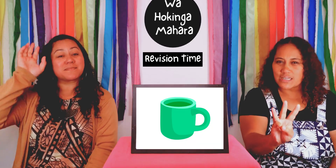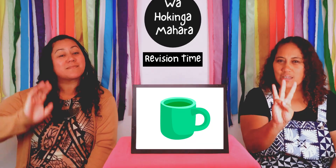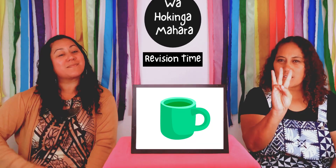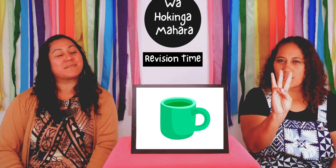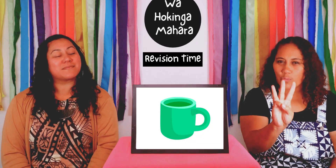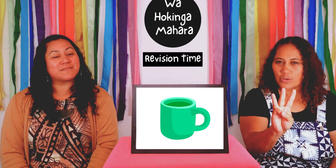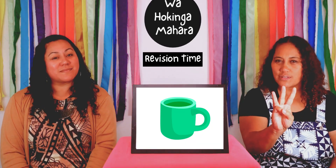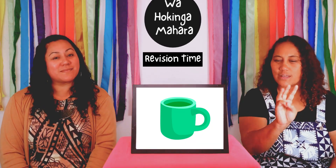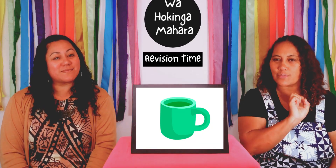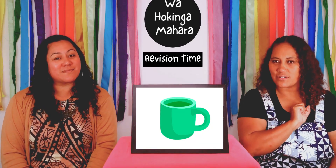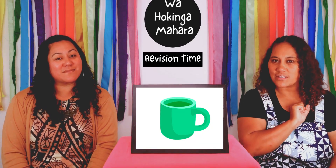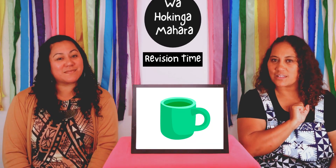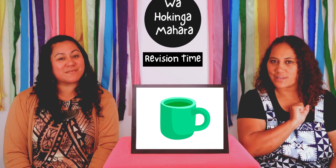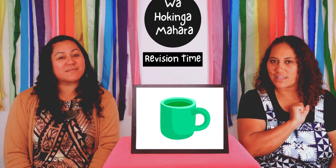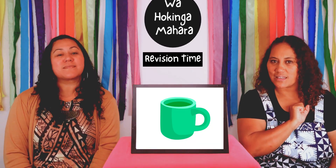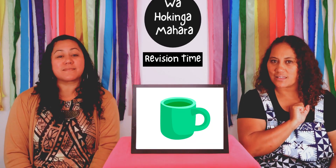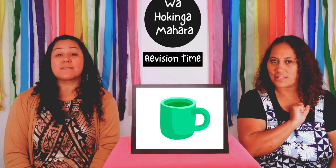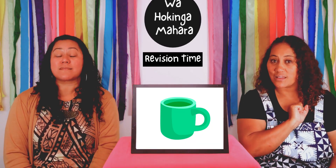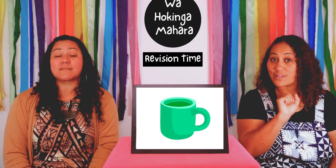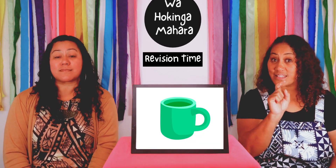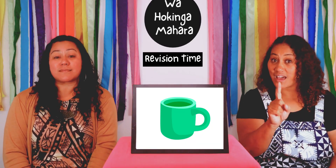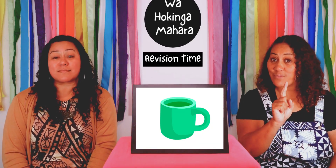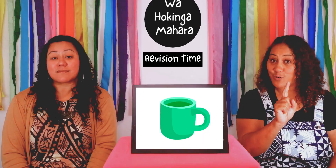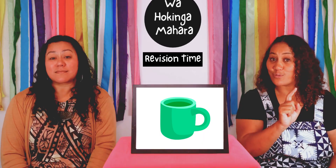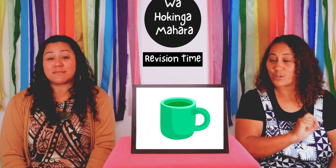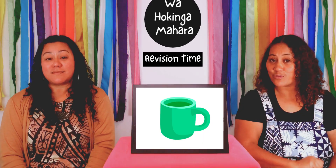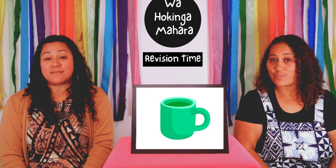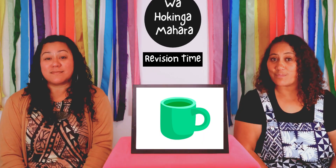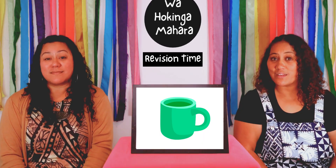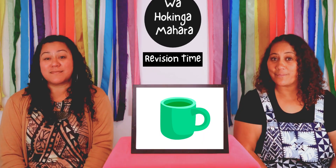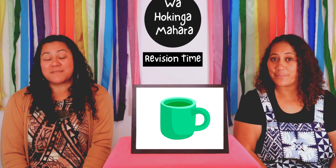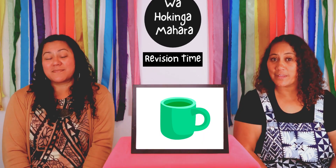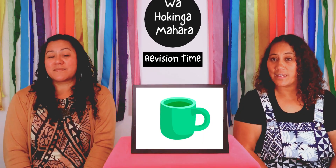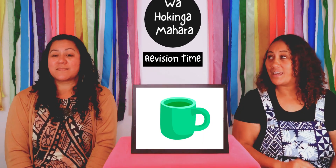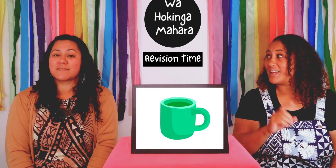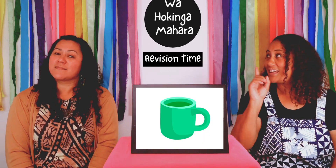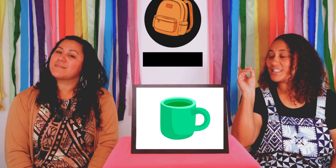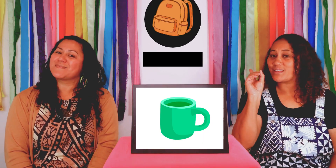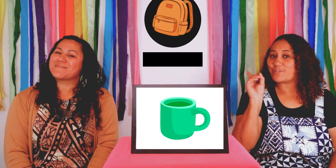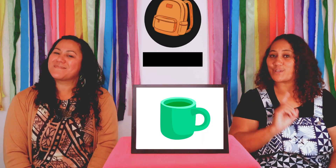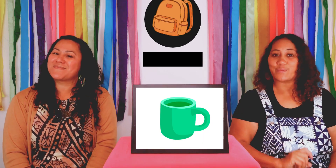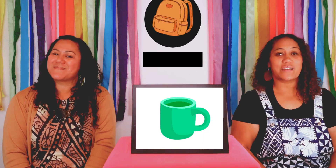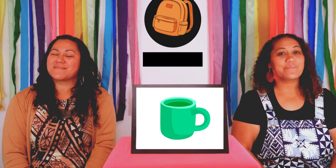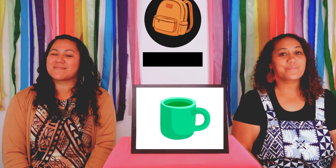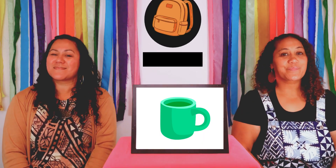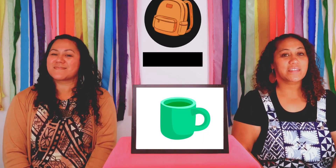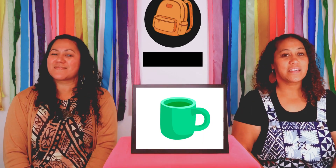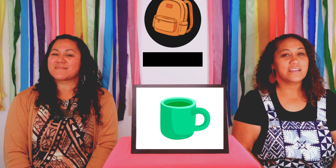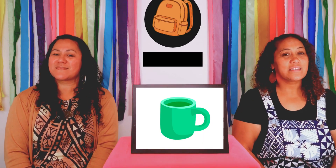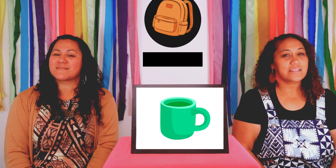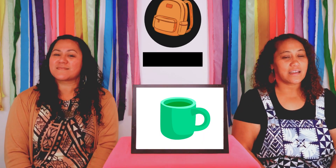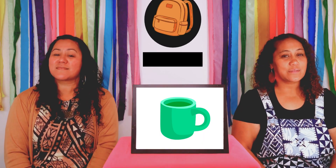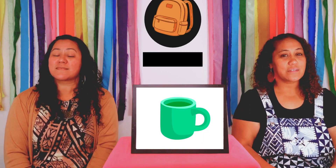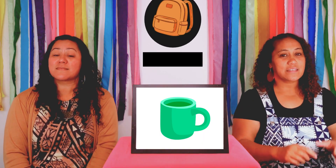3 words that we learnt at the beginning. They were Samoan words, remember? Here's the first one. Starts with the